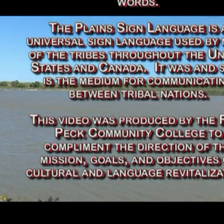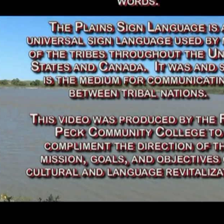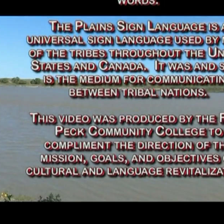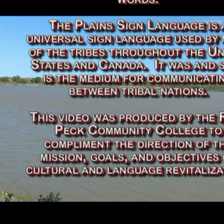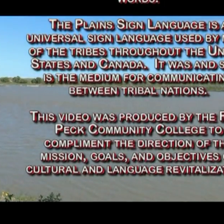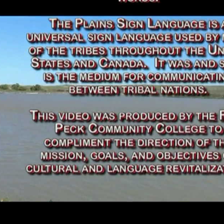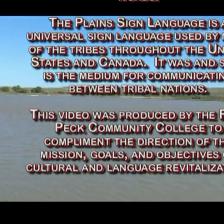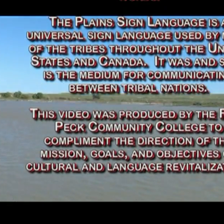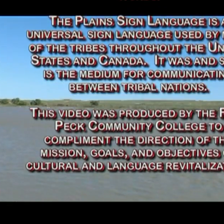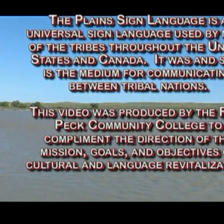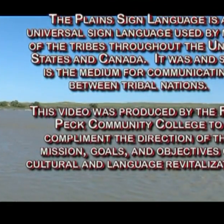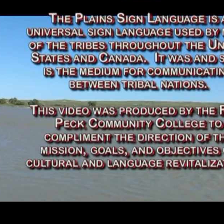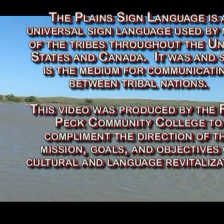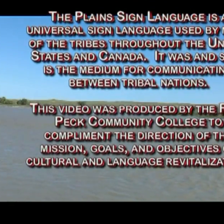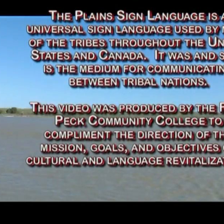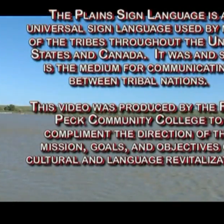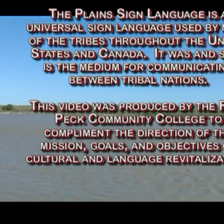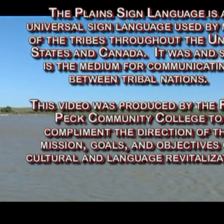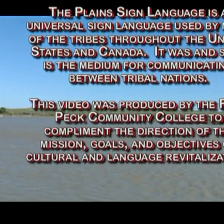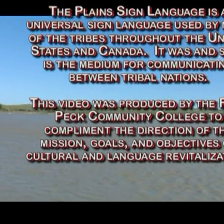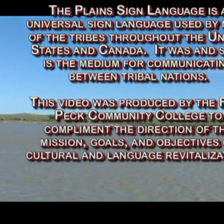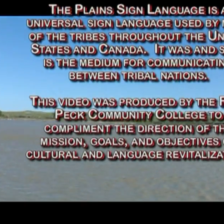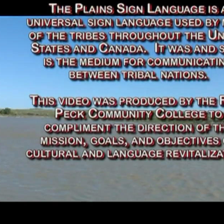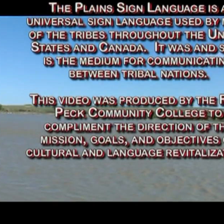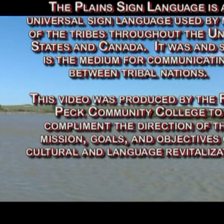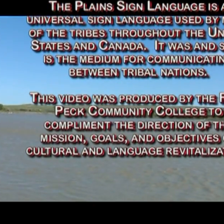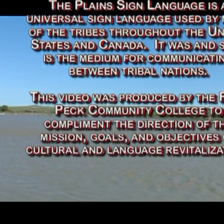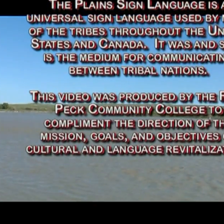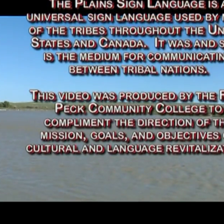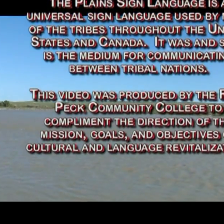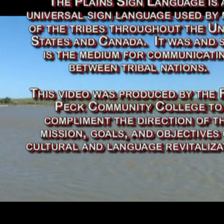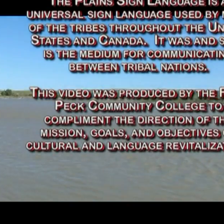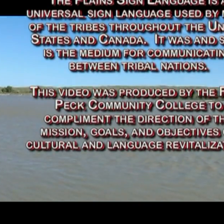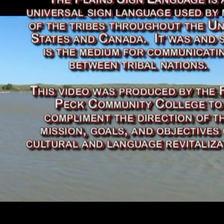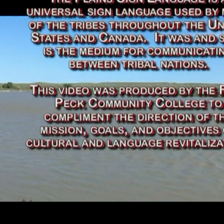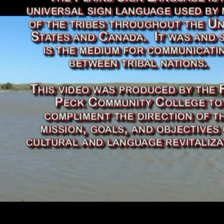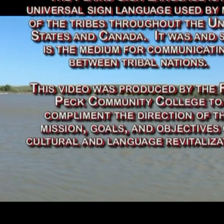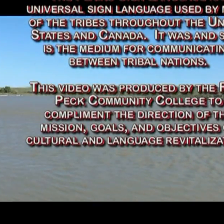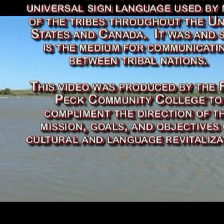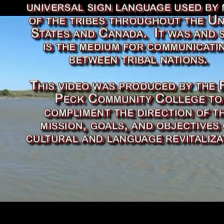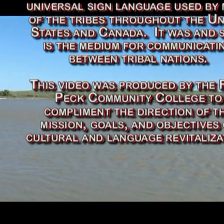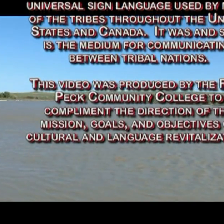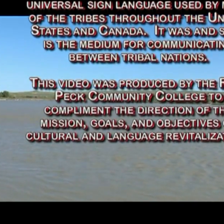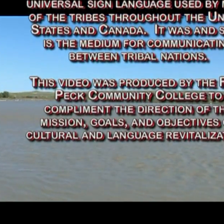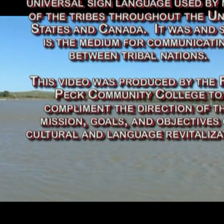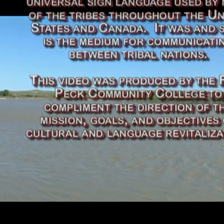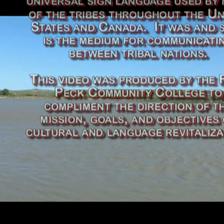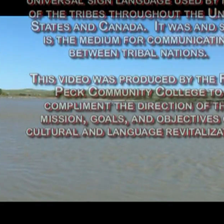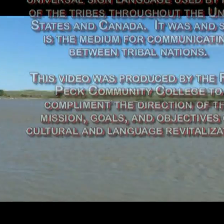mission, goals, and objectives of cultural and language revitalization.